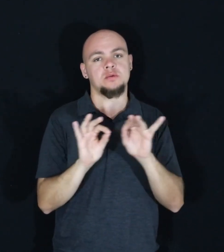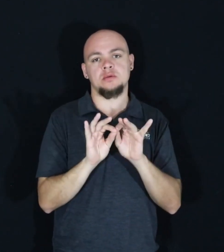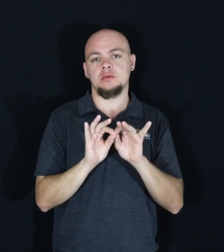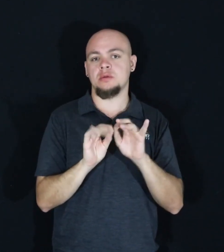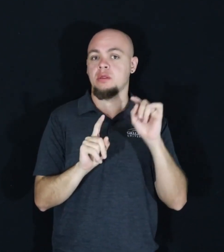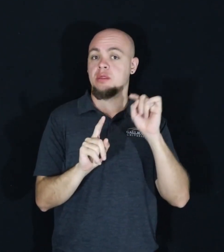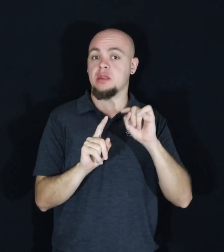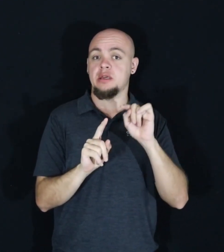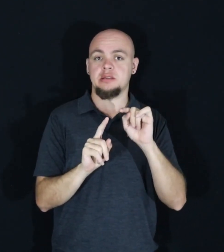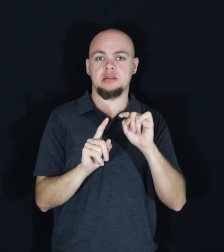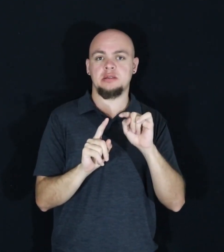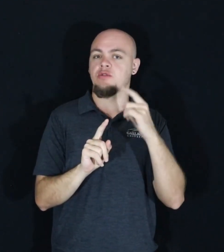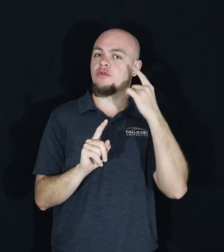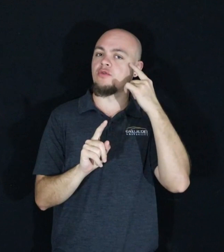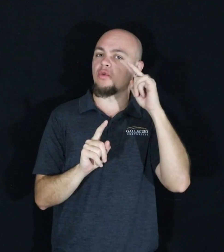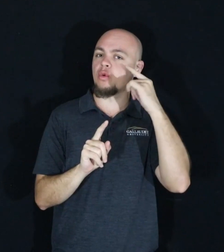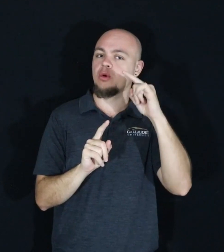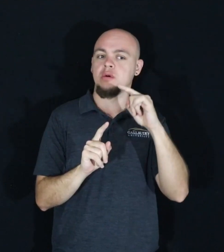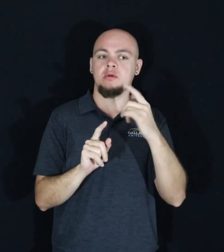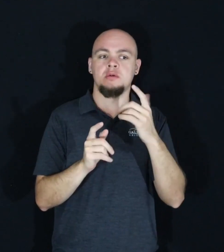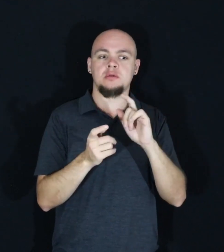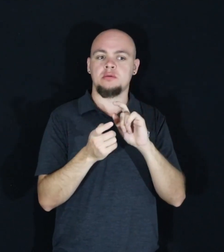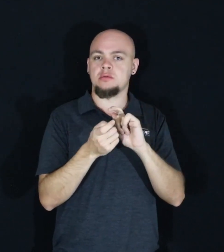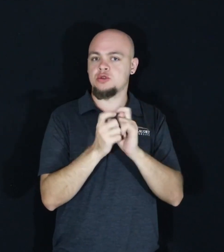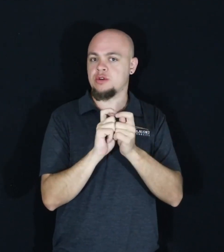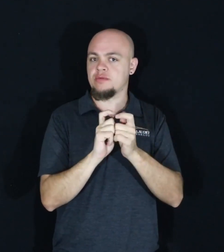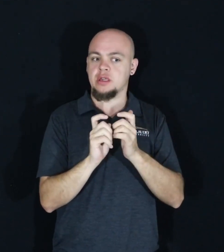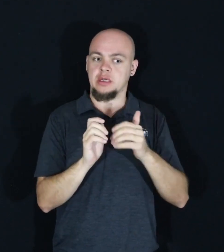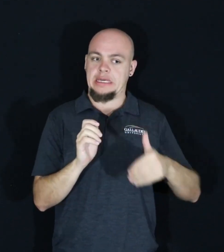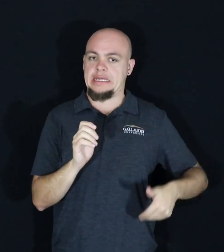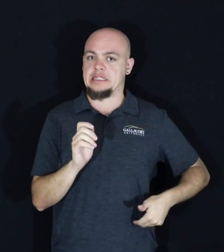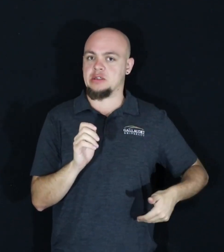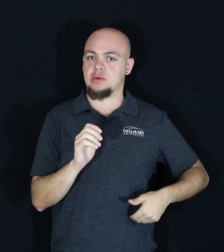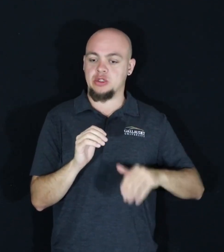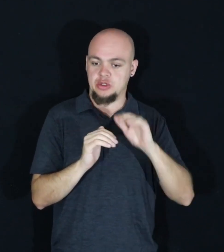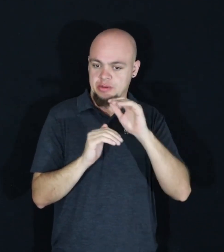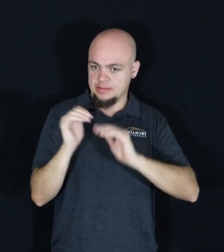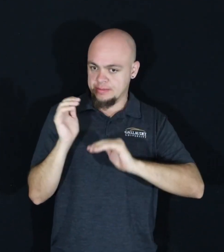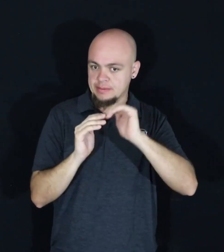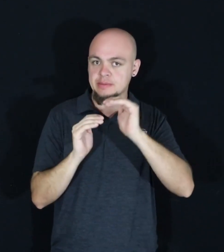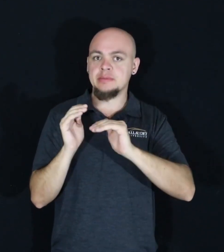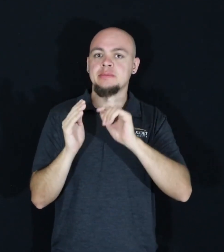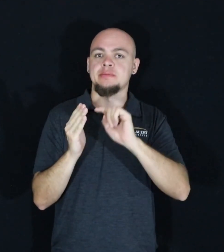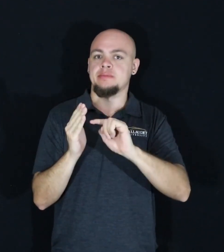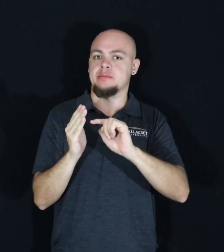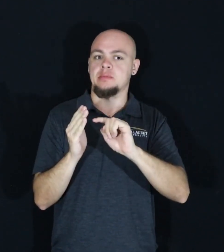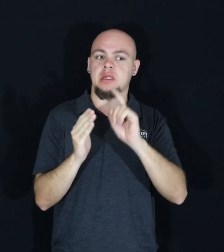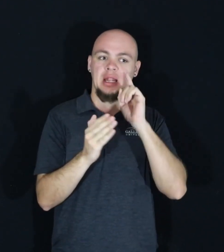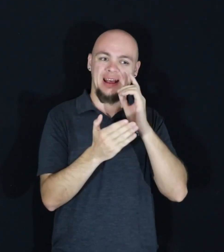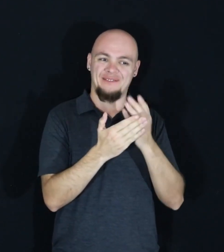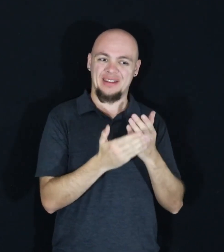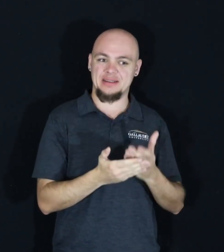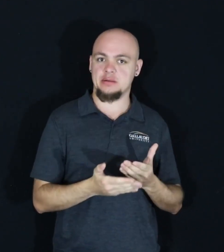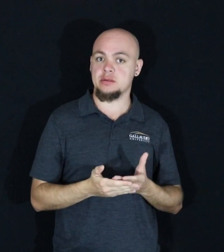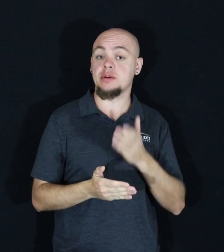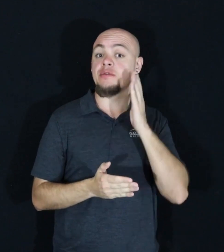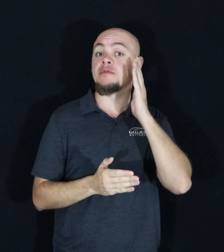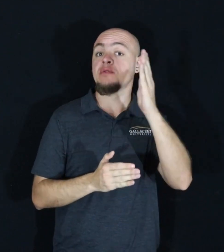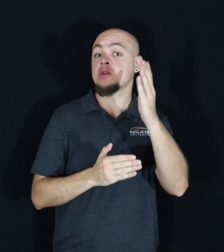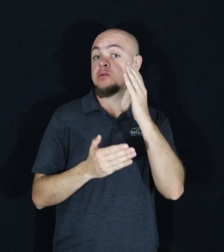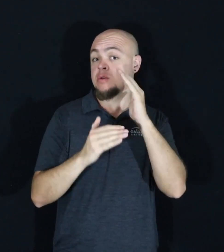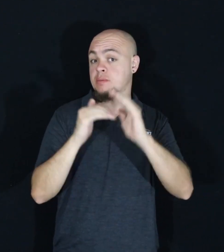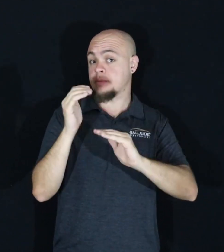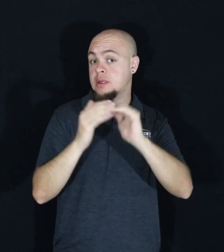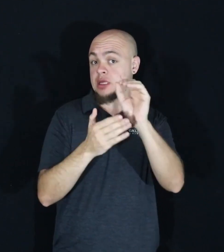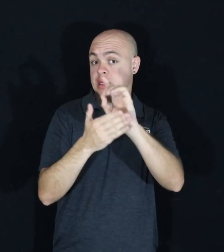starting point of shifting from building by intuition to building by evidence. And the future of architecture